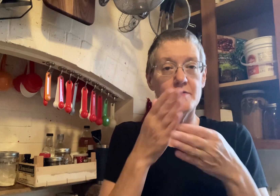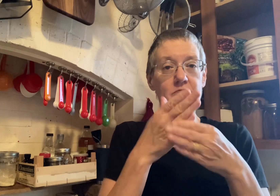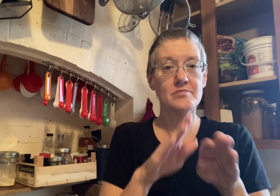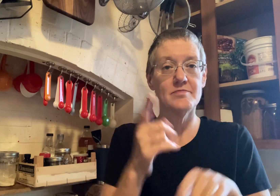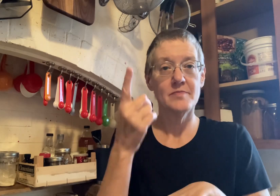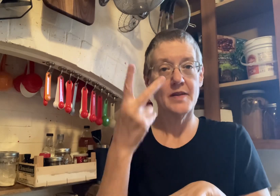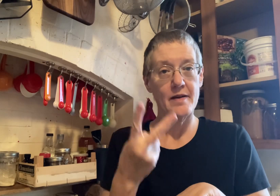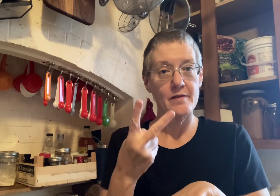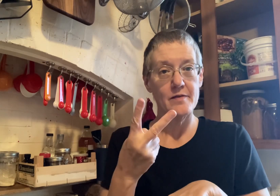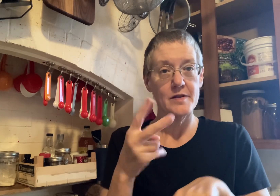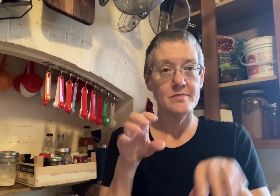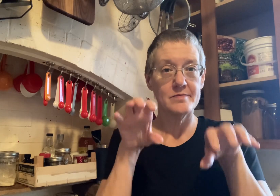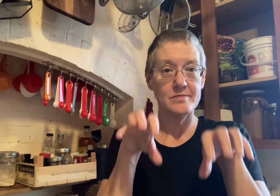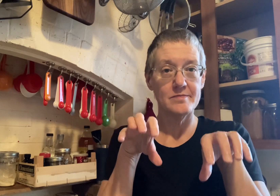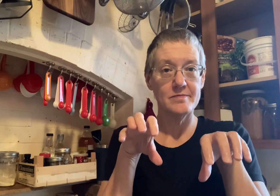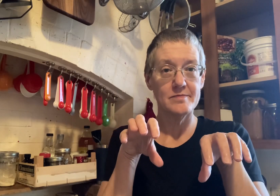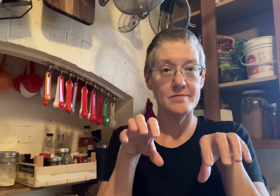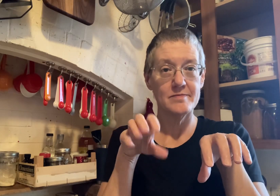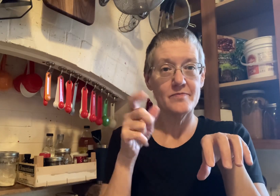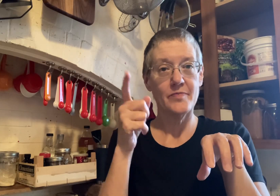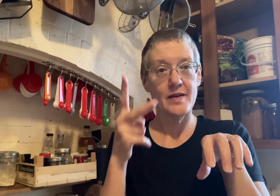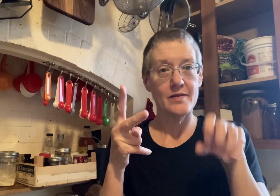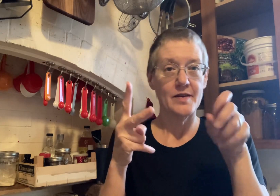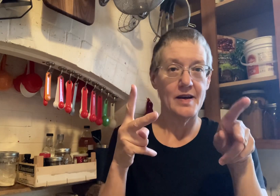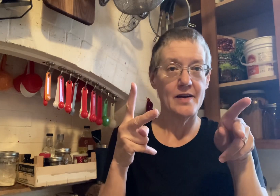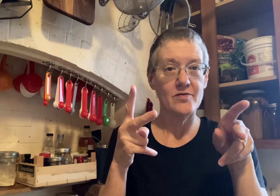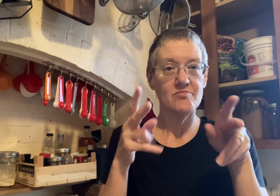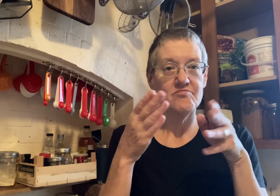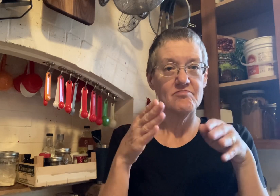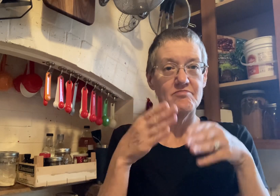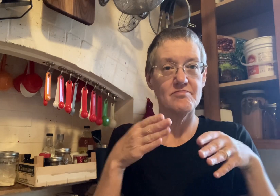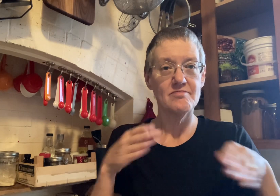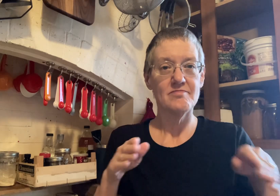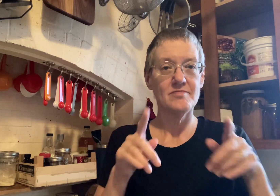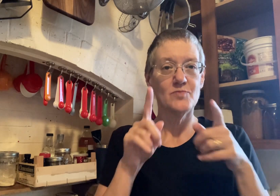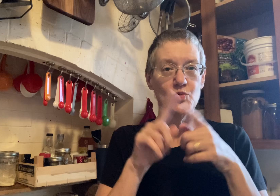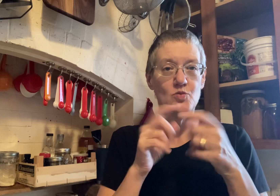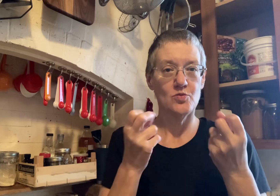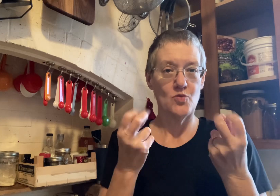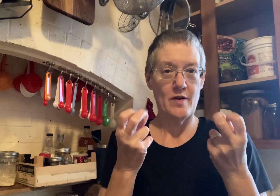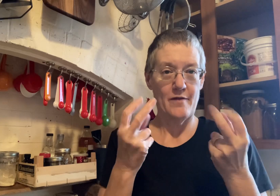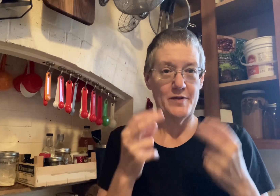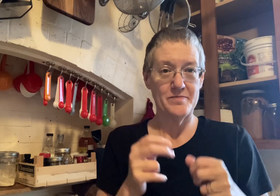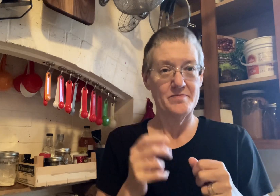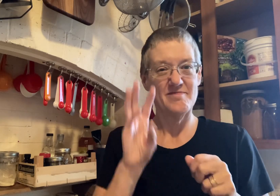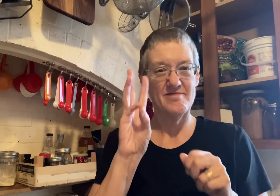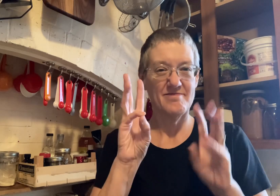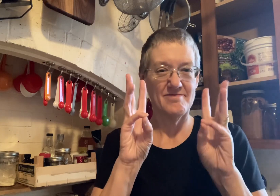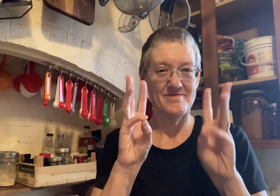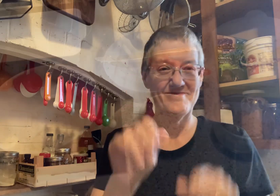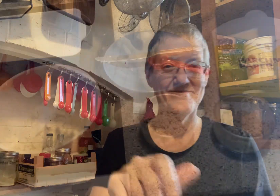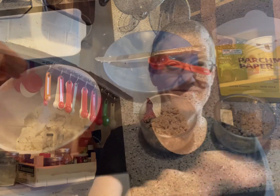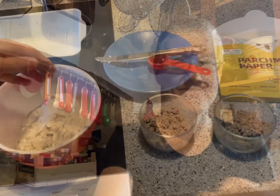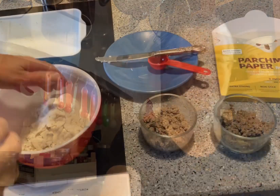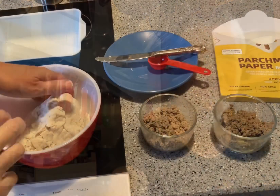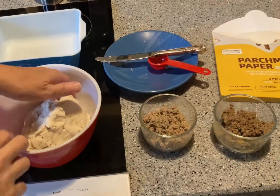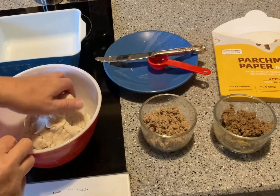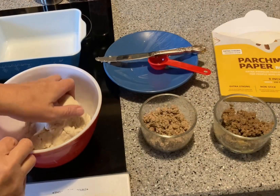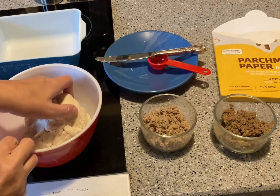into 12. I'm going to divide in half and the halves into half and divide it until there's 12. 6 and 6.